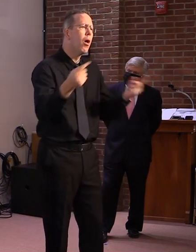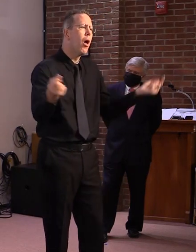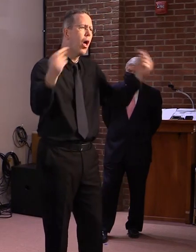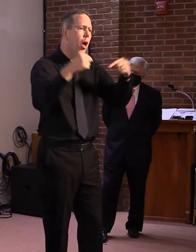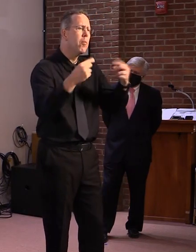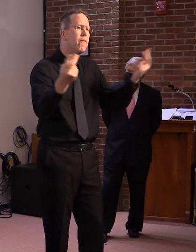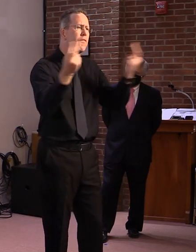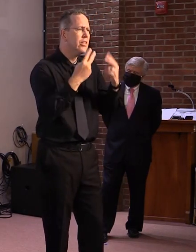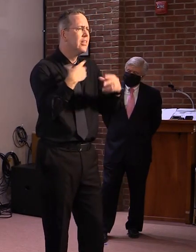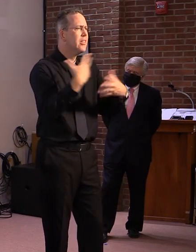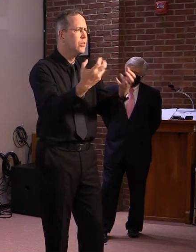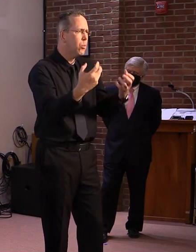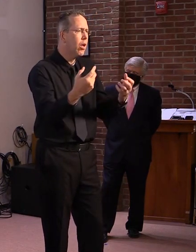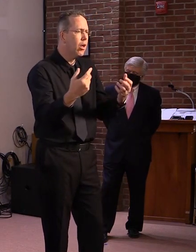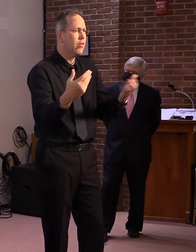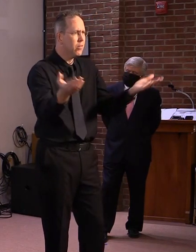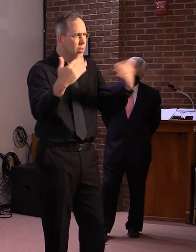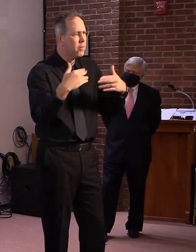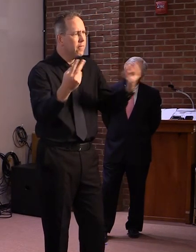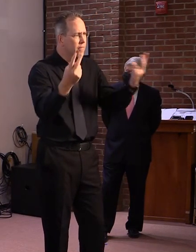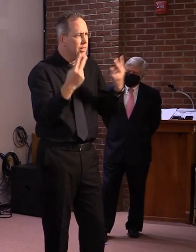we're concerned about,